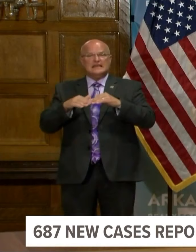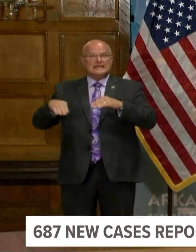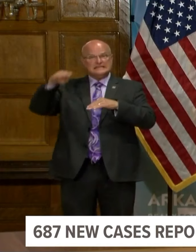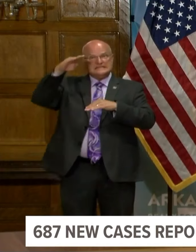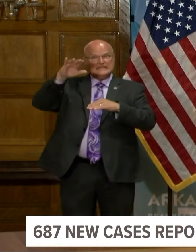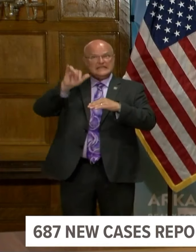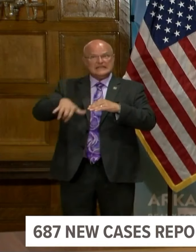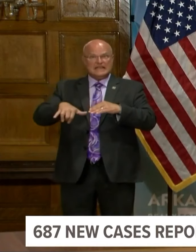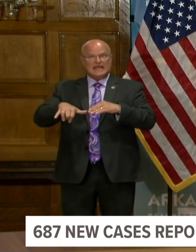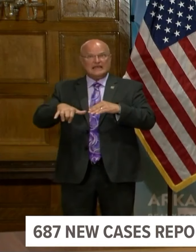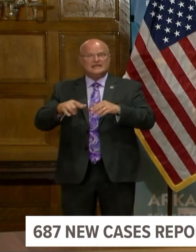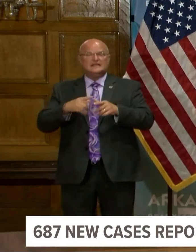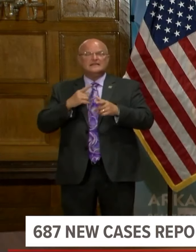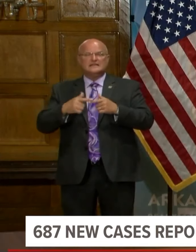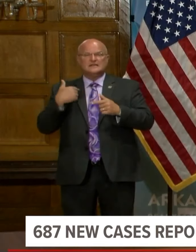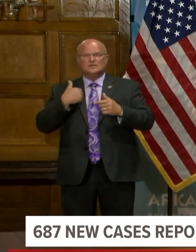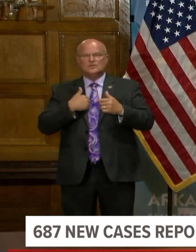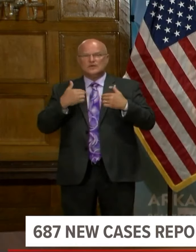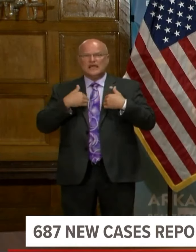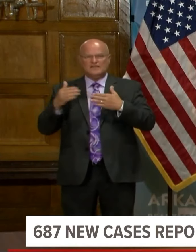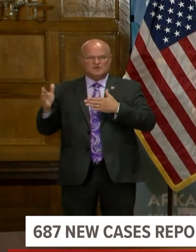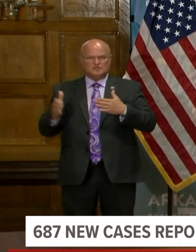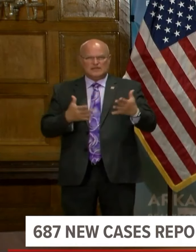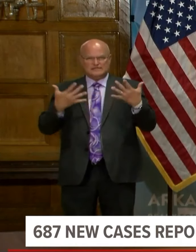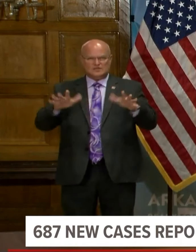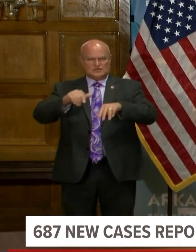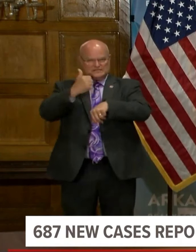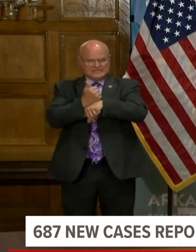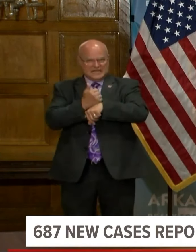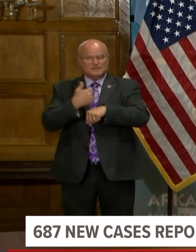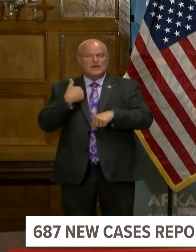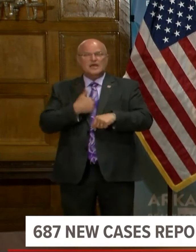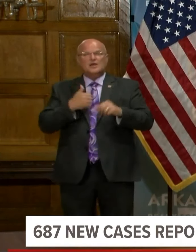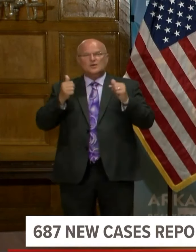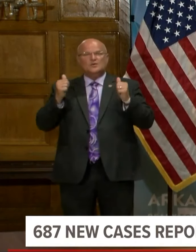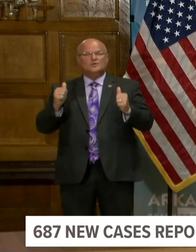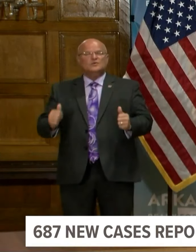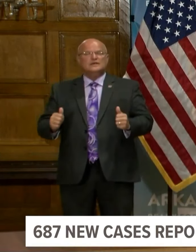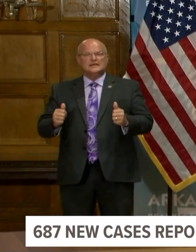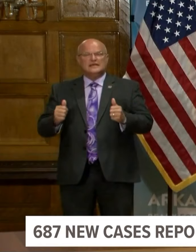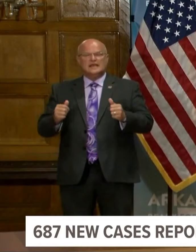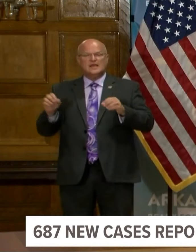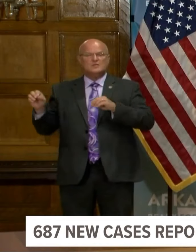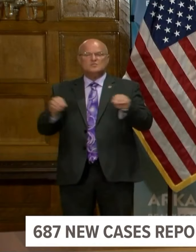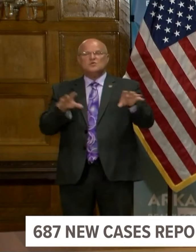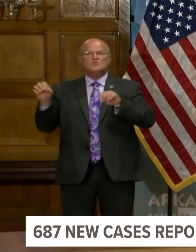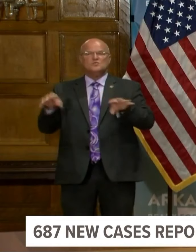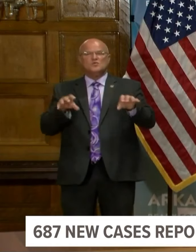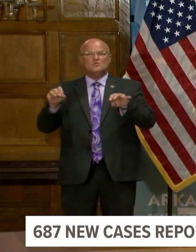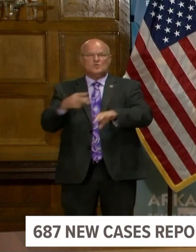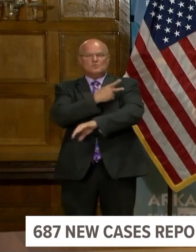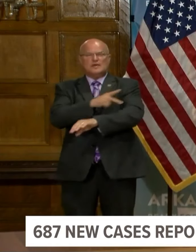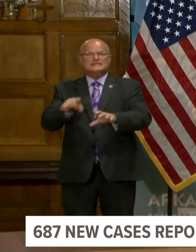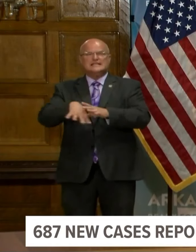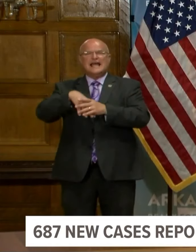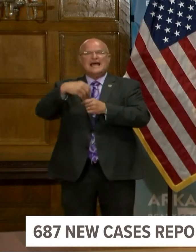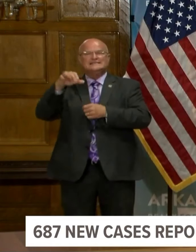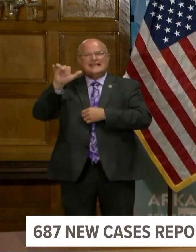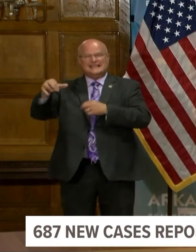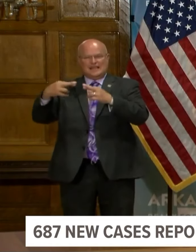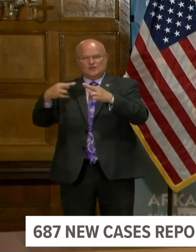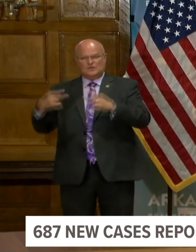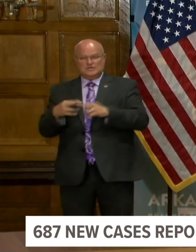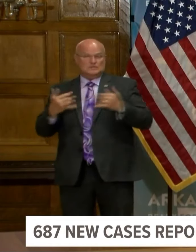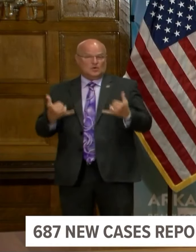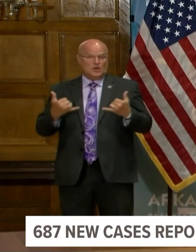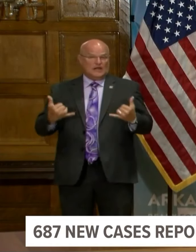exceed those mechanisms, then we do have those plans in place and we can move more of those patients outside the region.